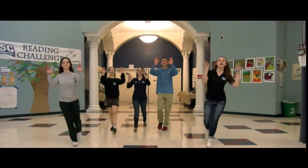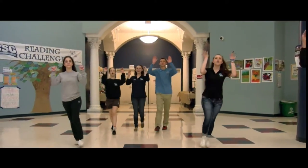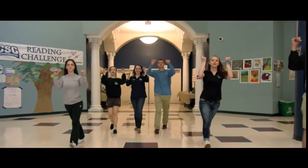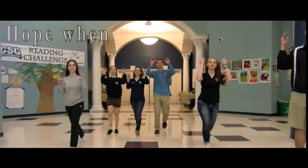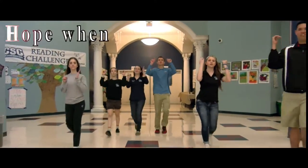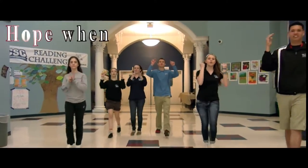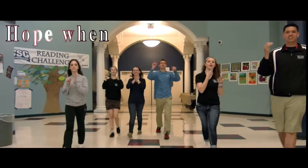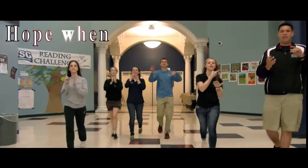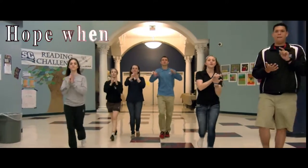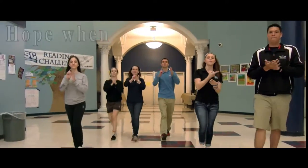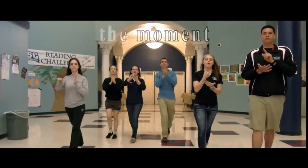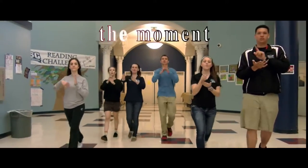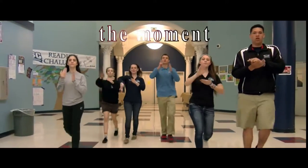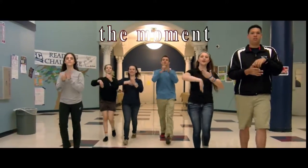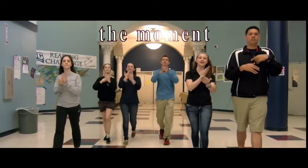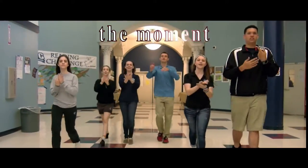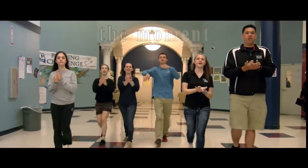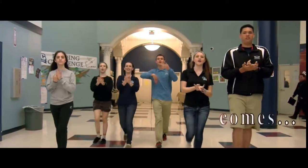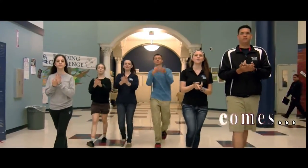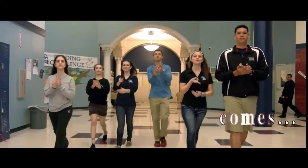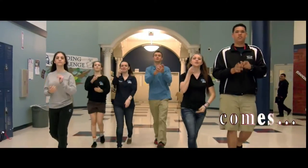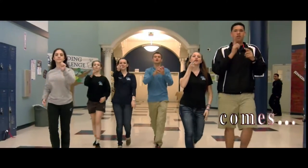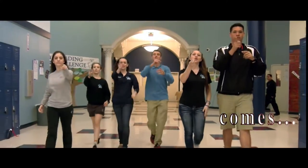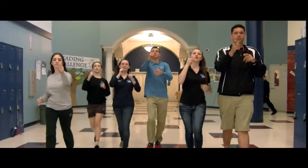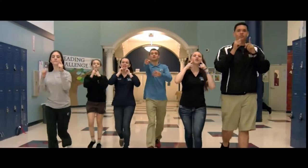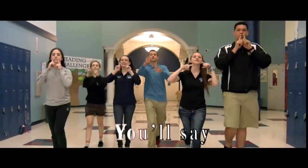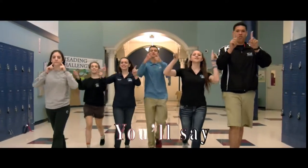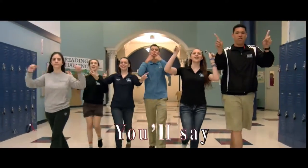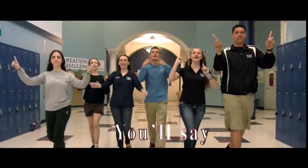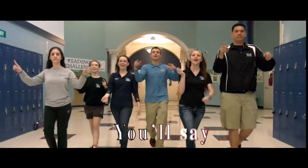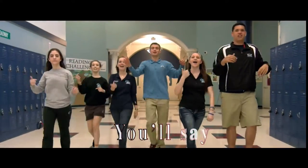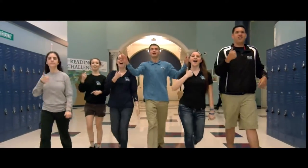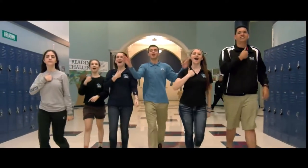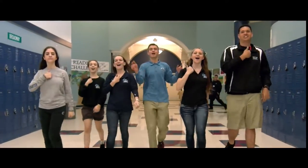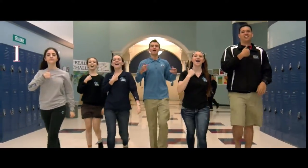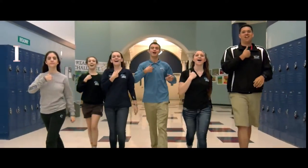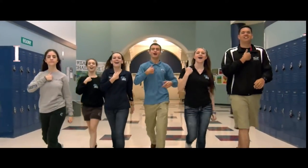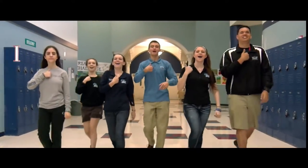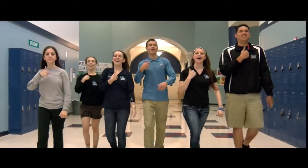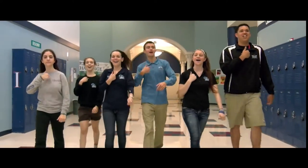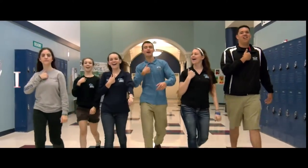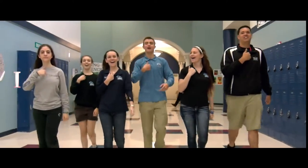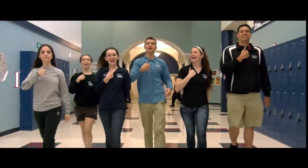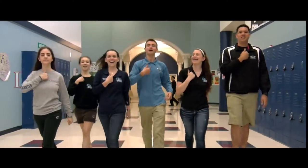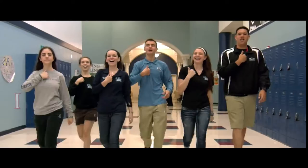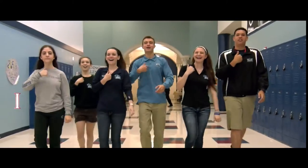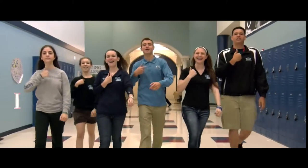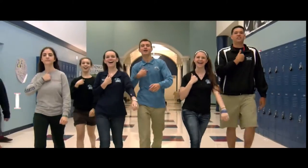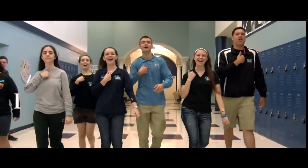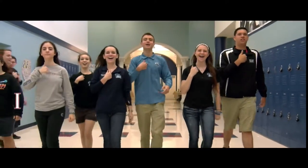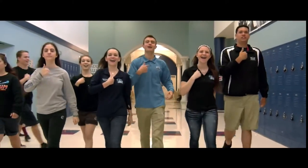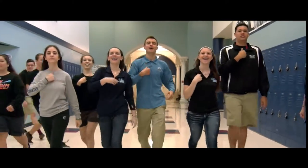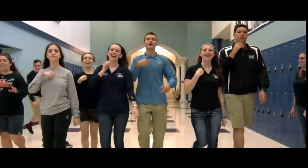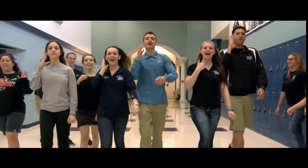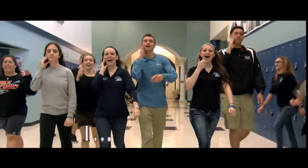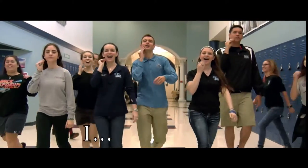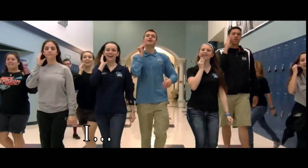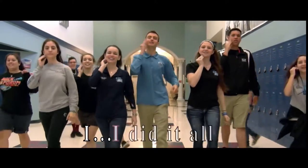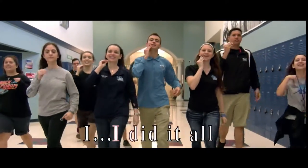Hope when the moment comes You'll say I, I